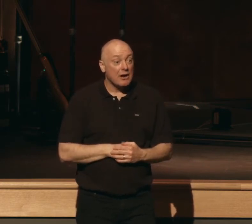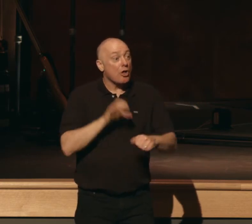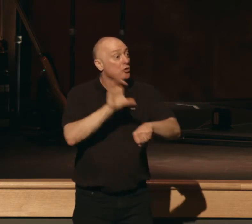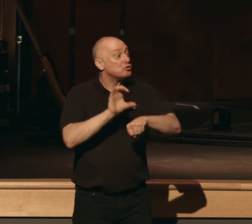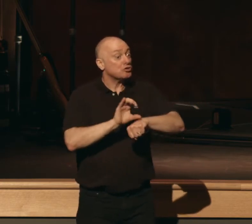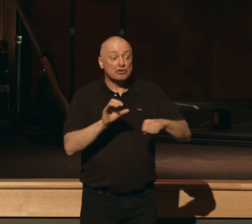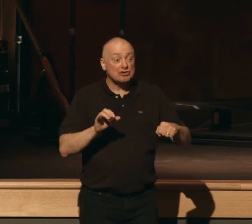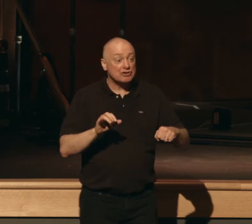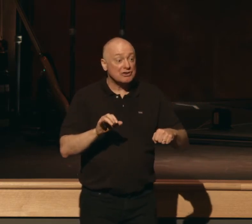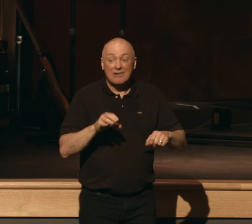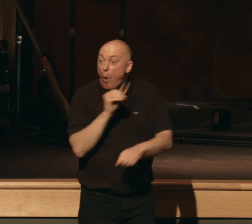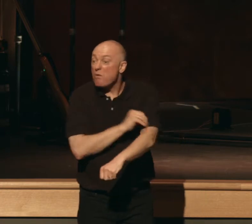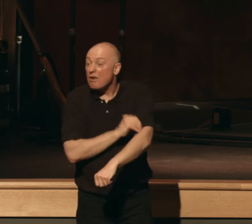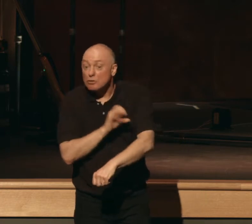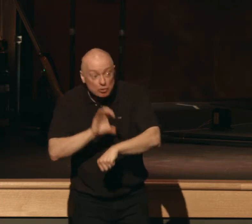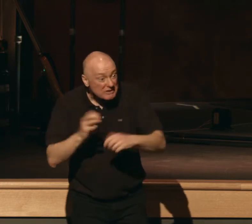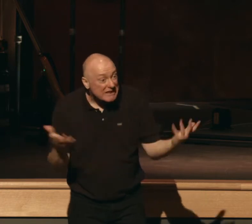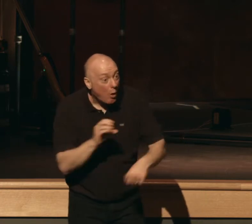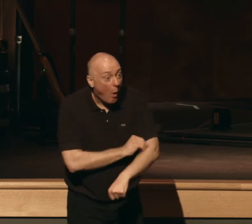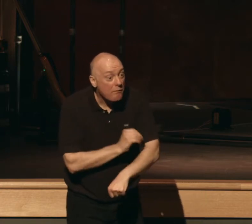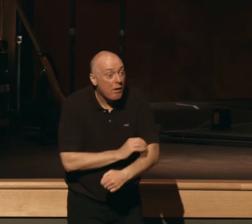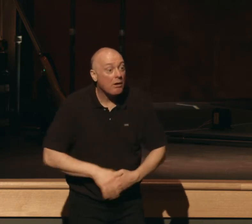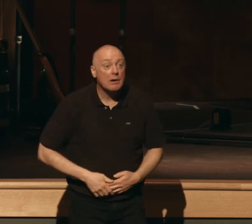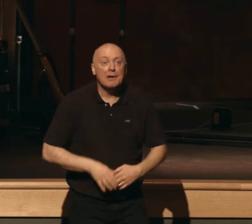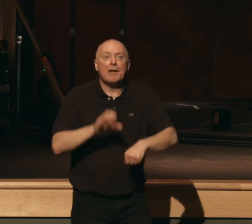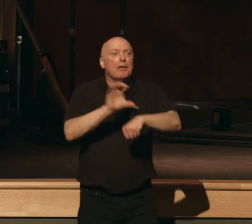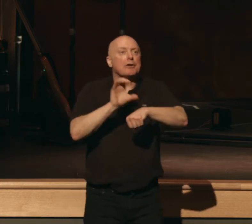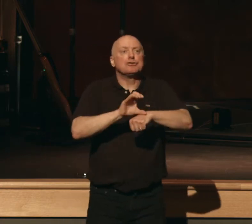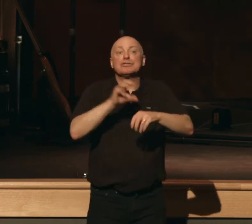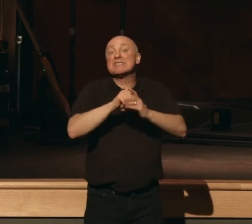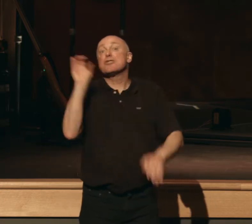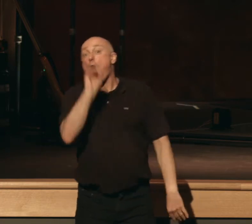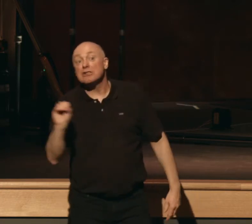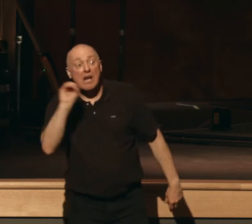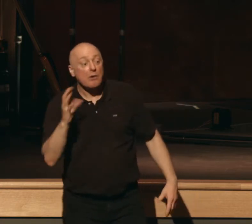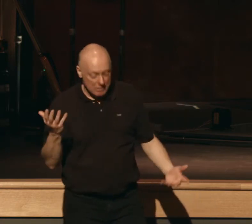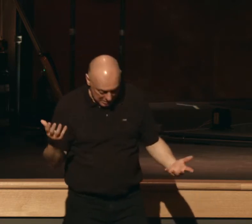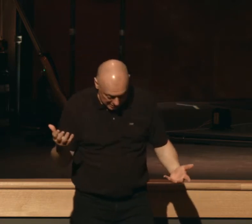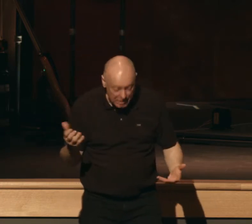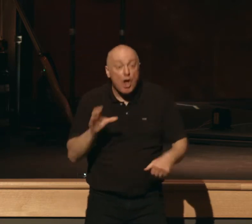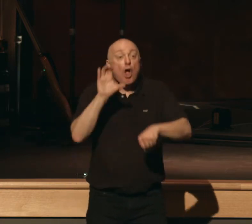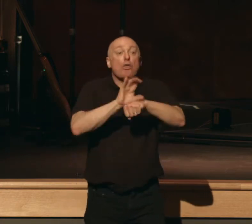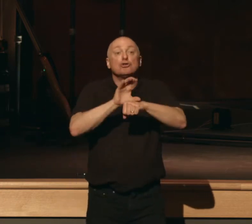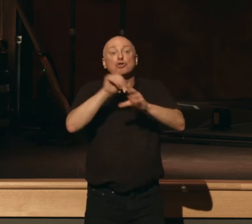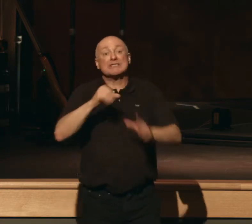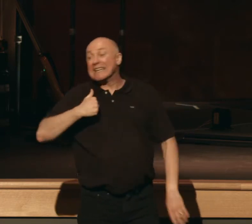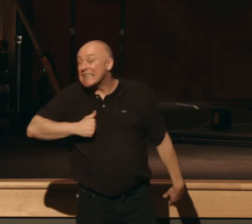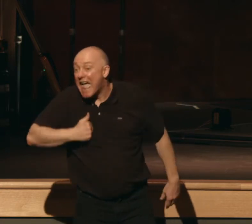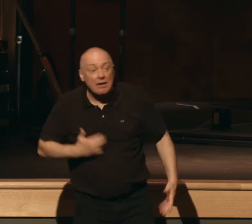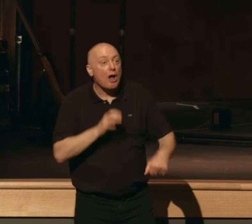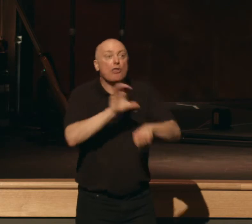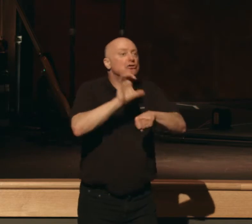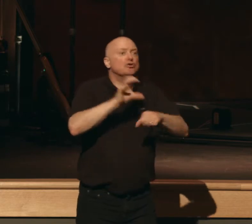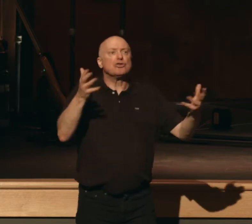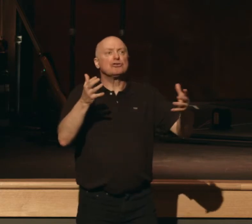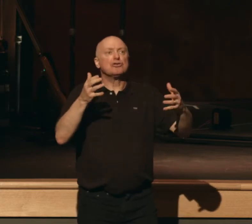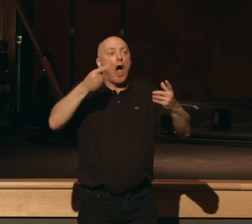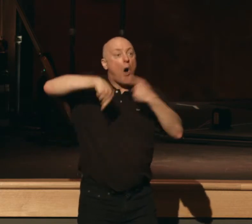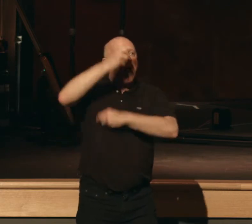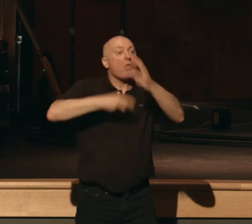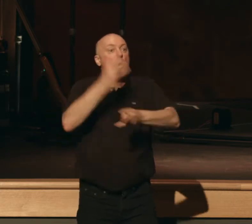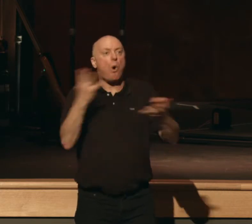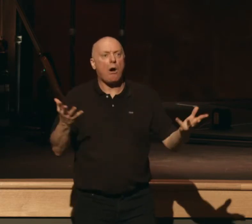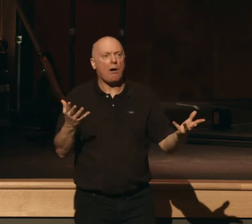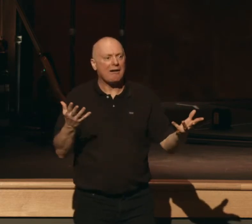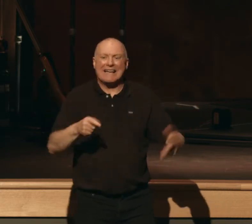right here in Oakville, the church in Ontario, the church in Canada, the church around the